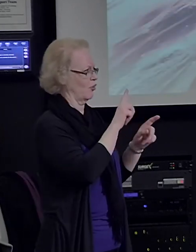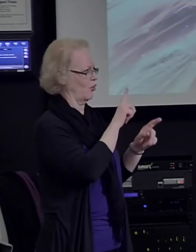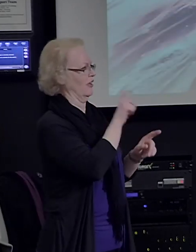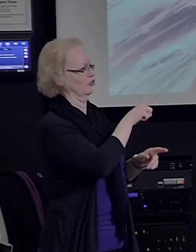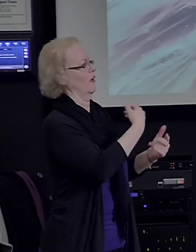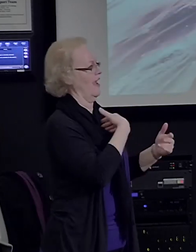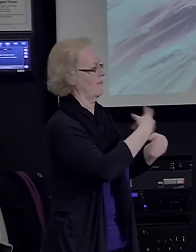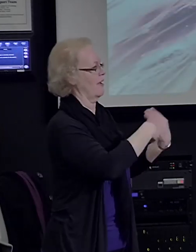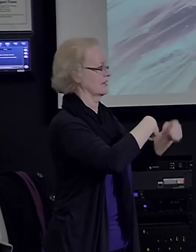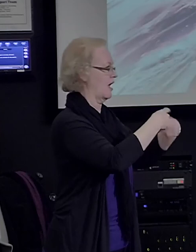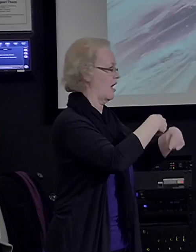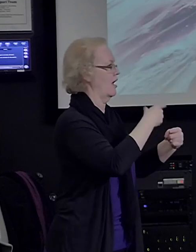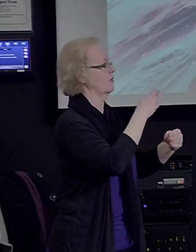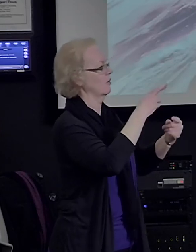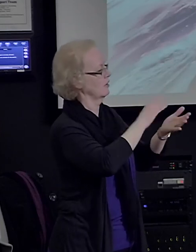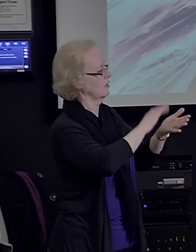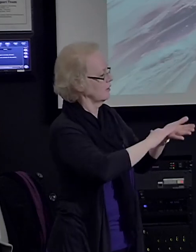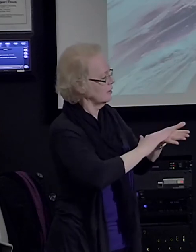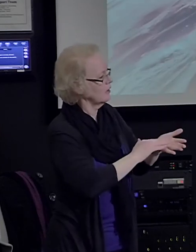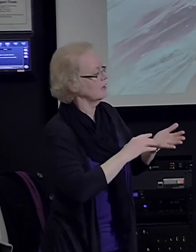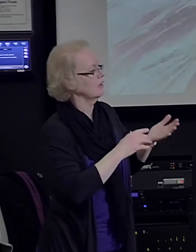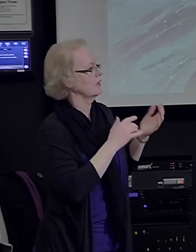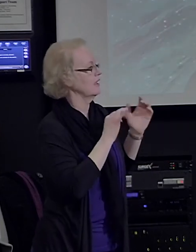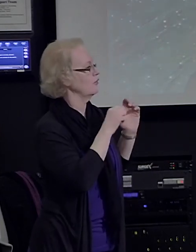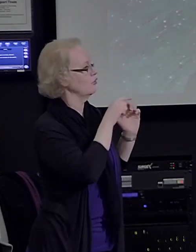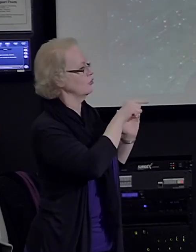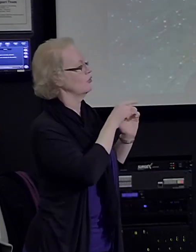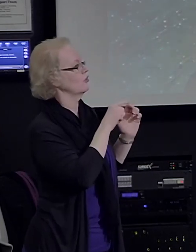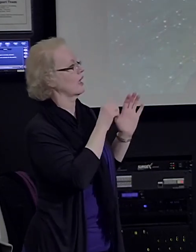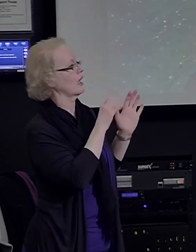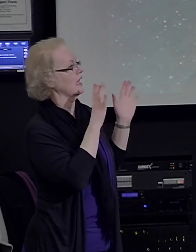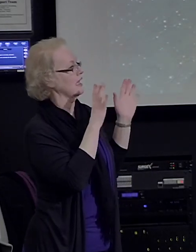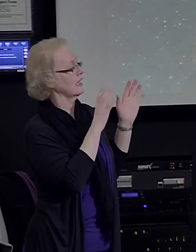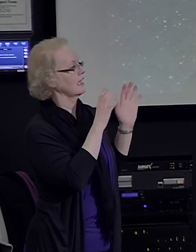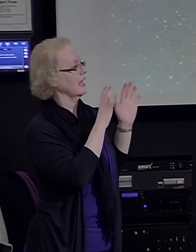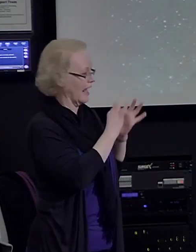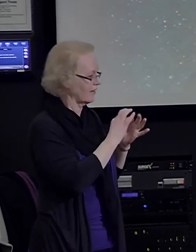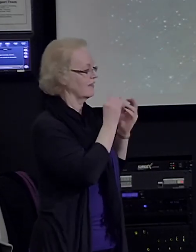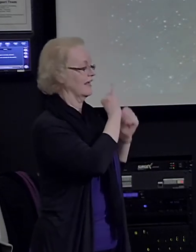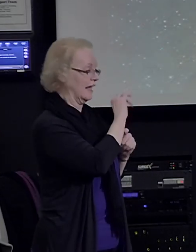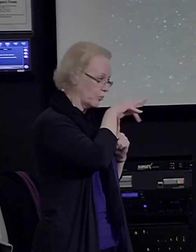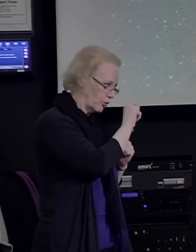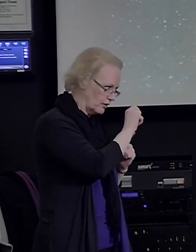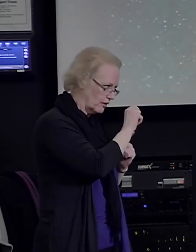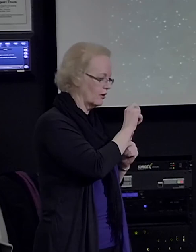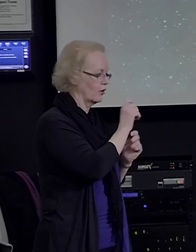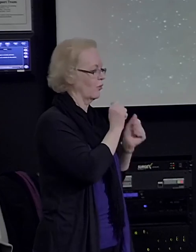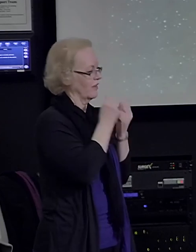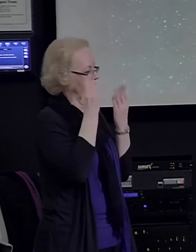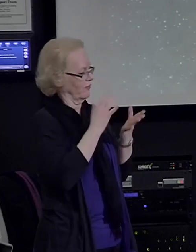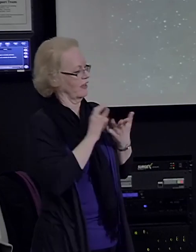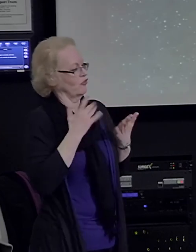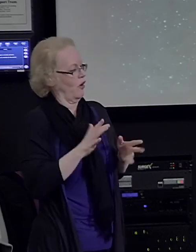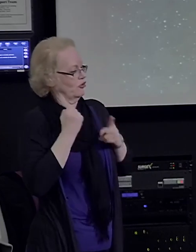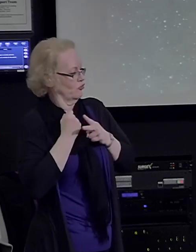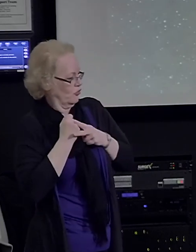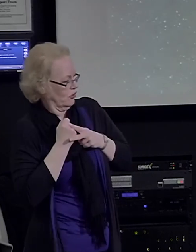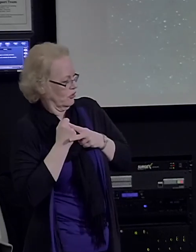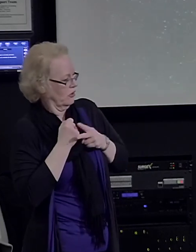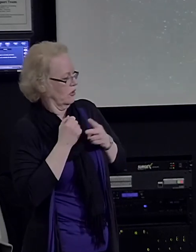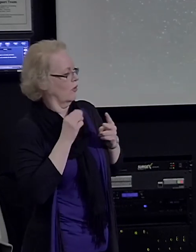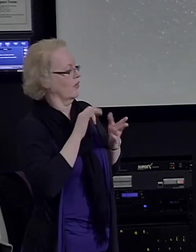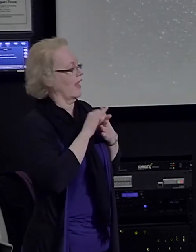same issue you have in braille connecting the input information with the information that you already have stored or that you